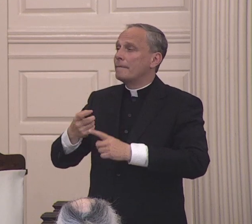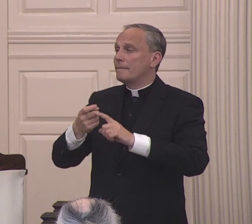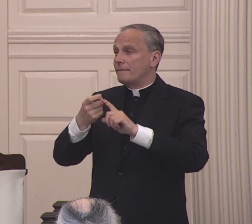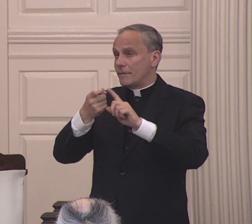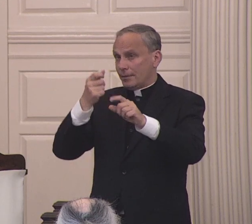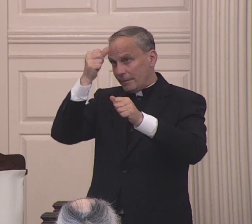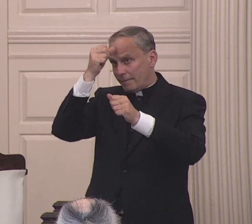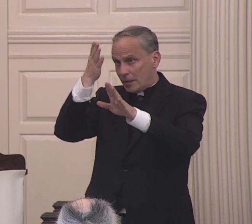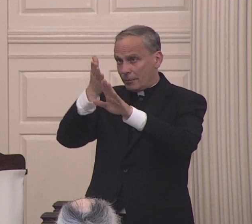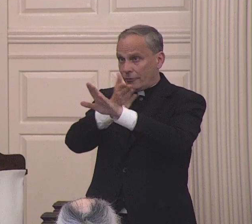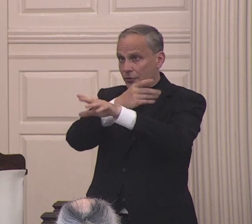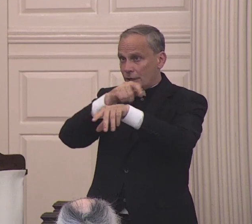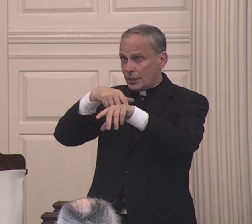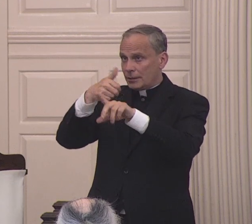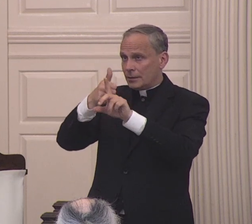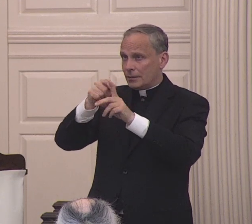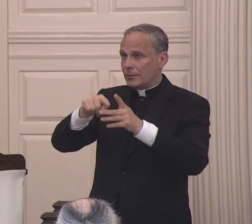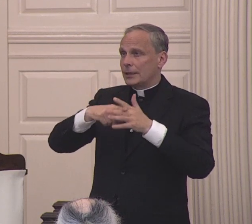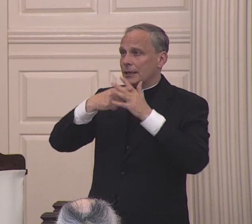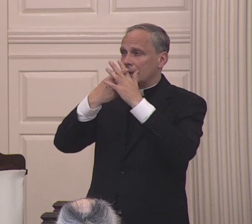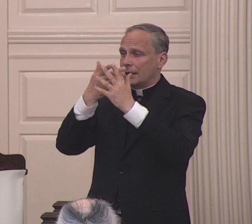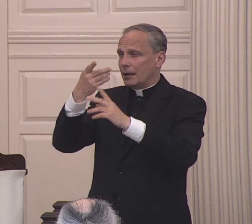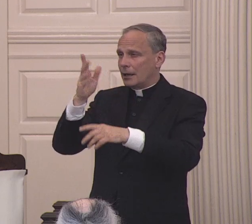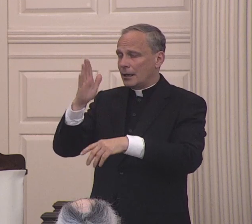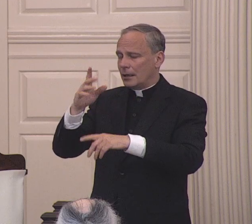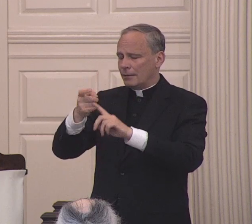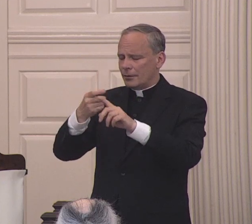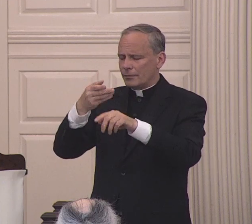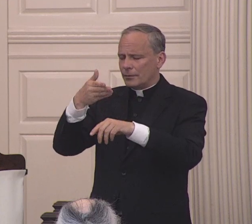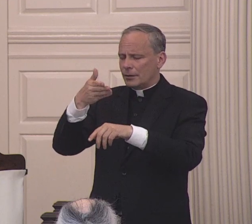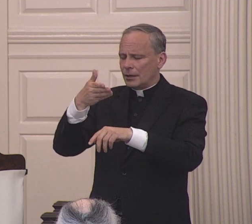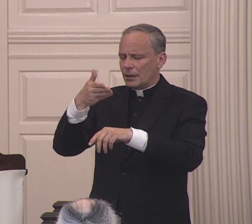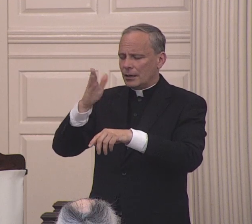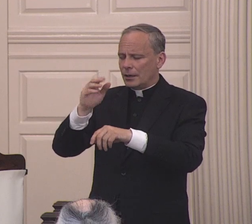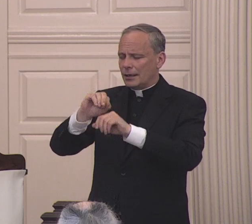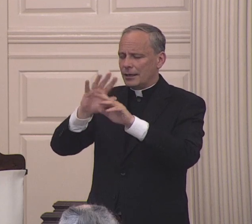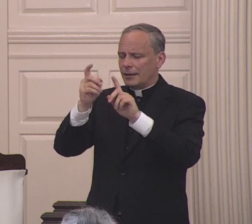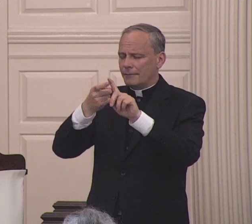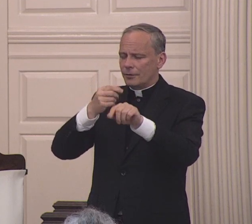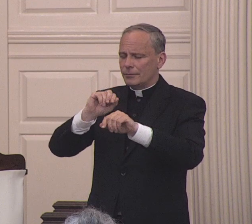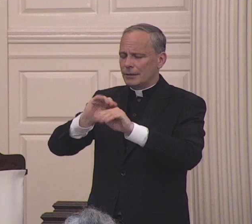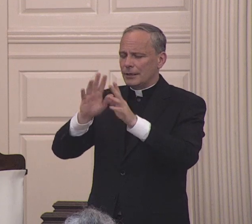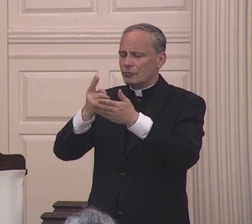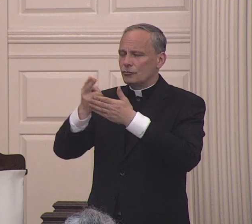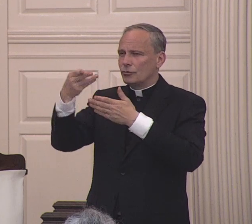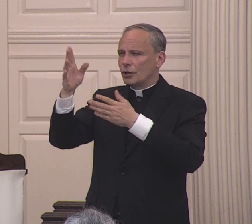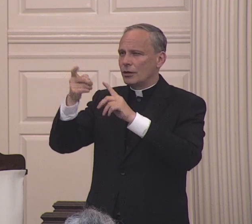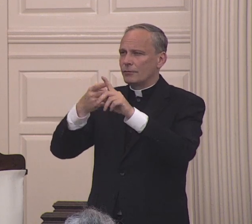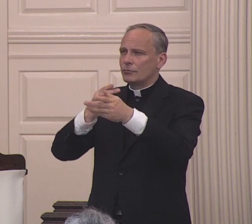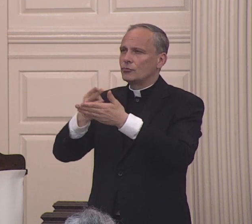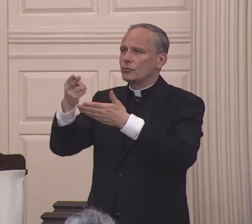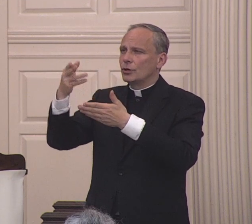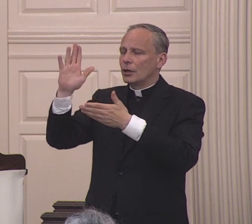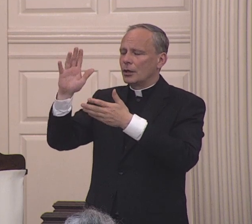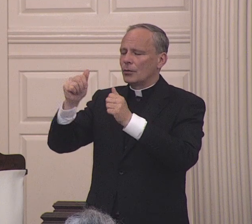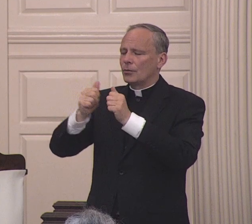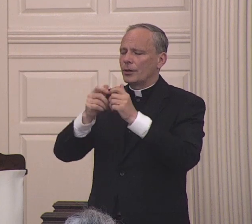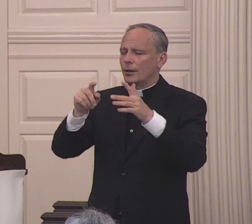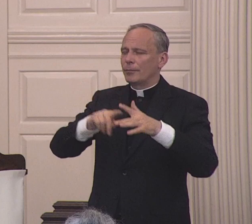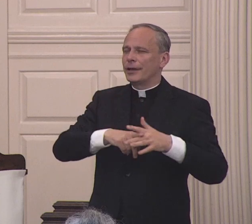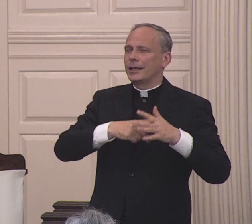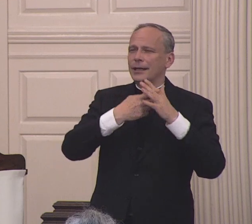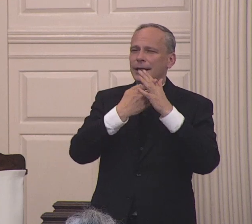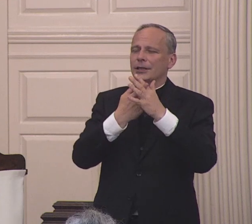Father before all ages, God from God, light from light, true God from true God, begotten,